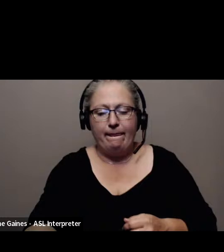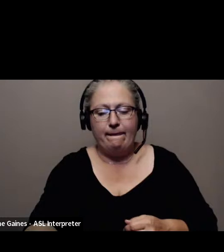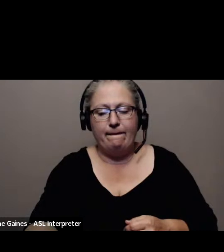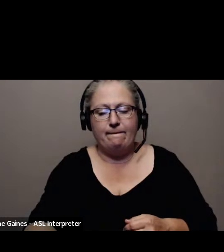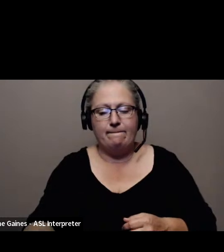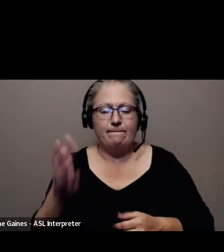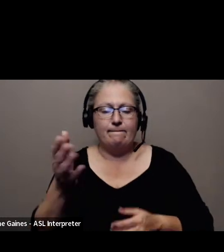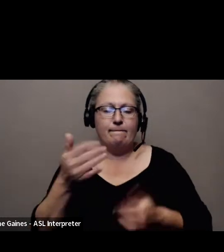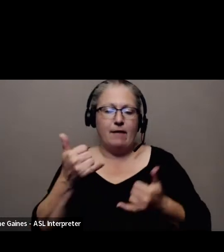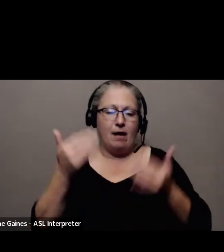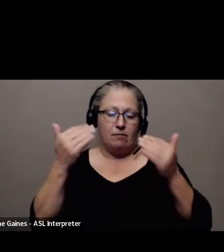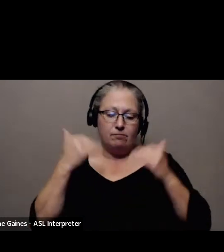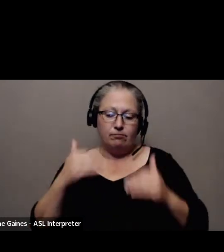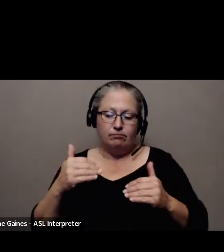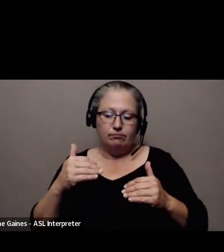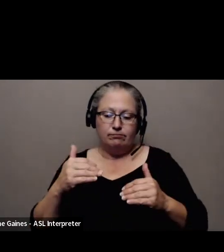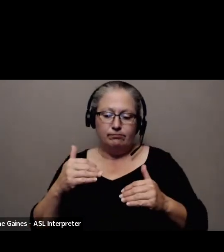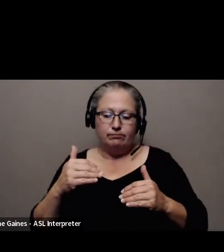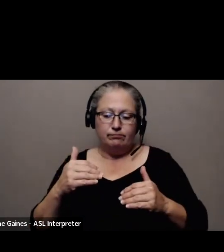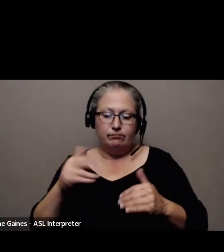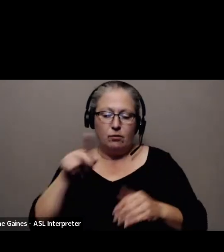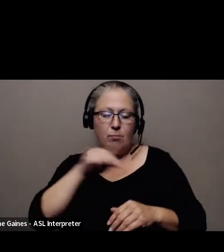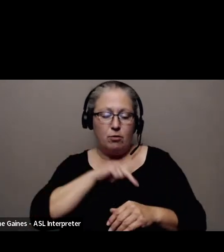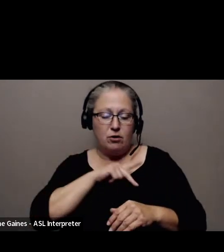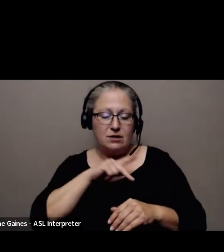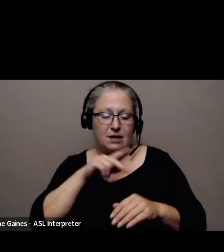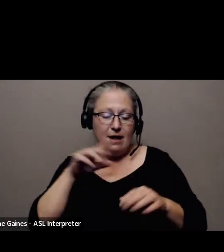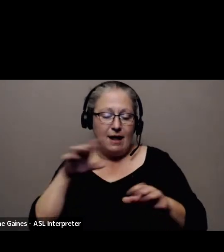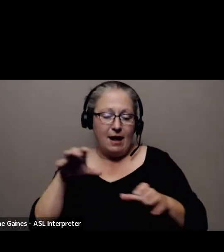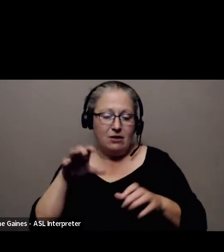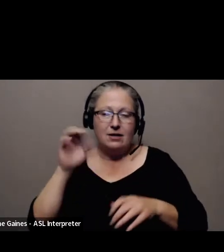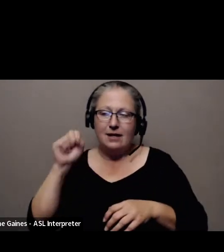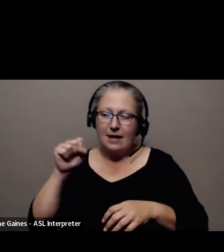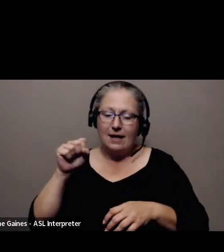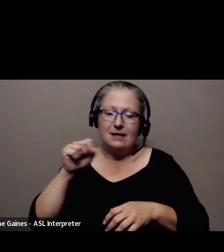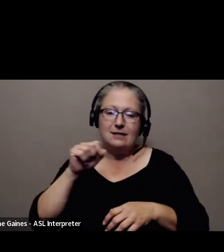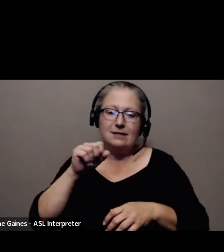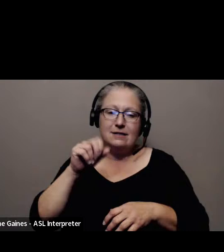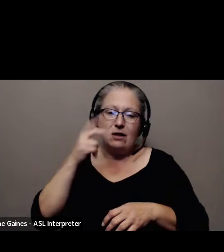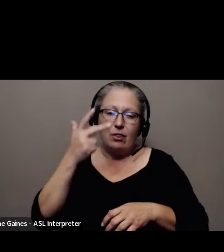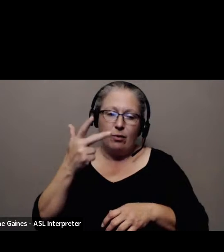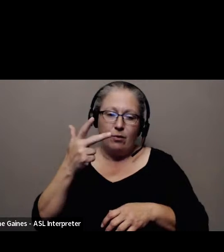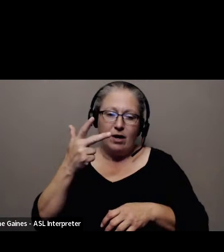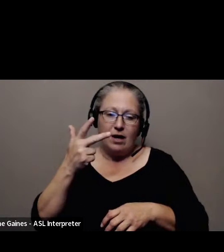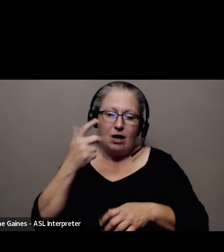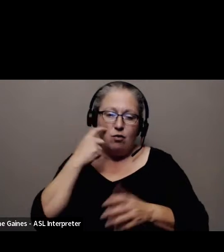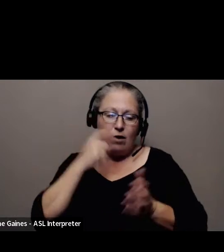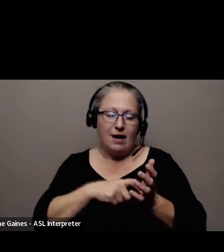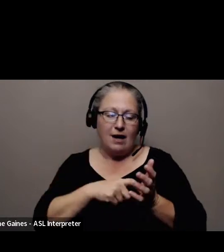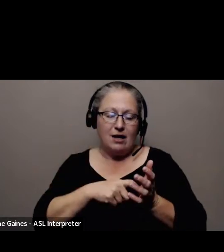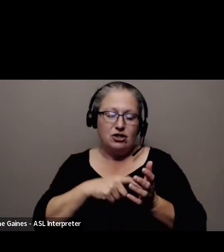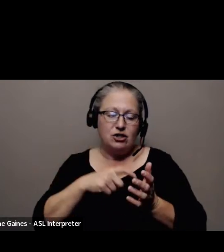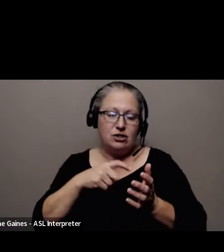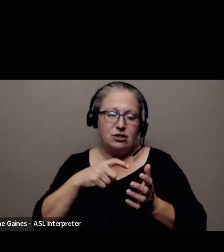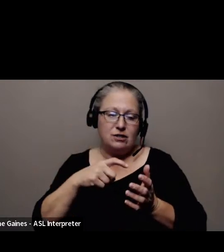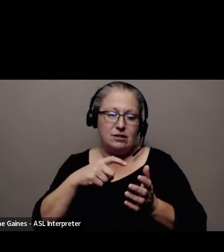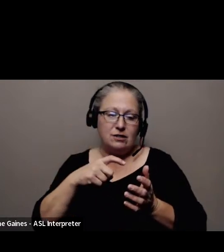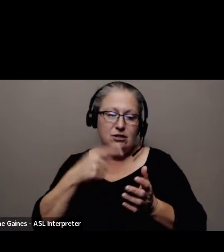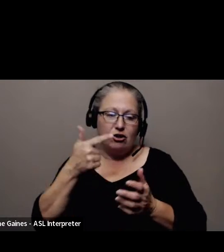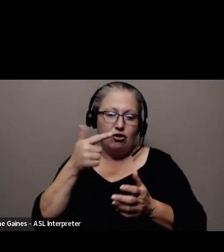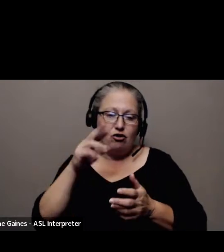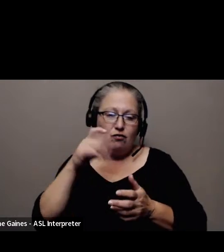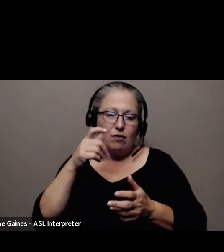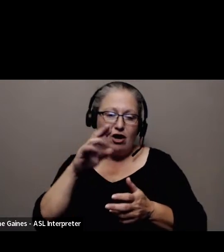Going on to personal actions. Yes, we have the personal actions and 3 recognitions, if I may.